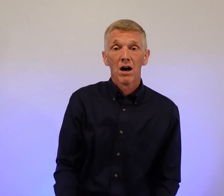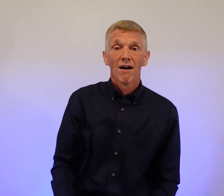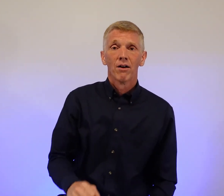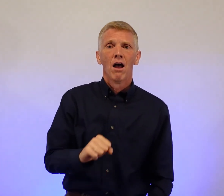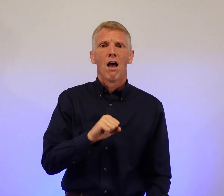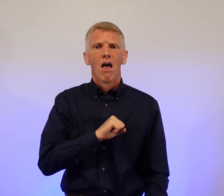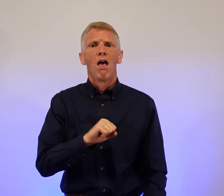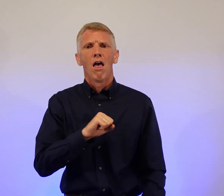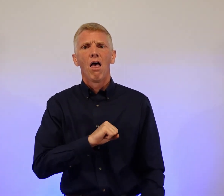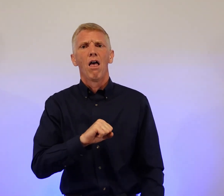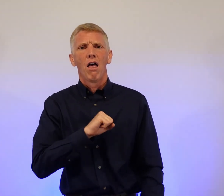cough?